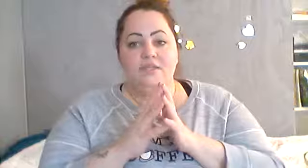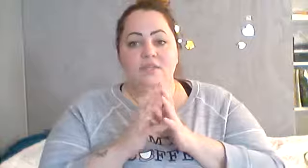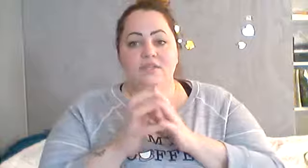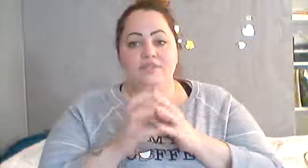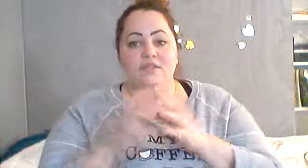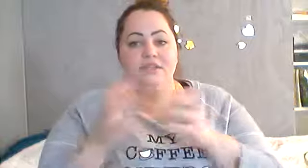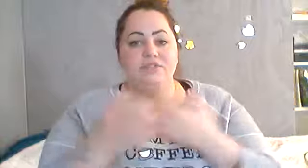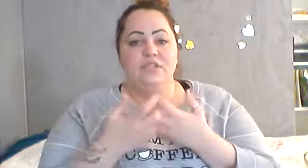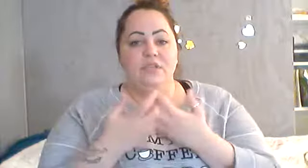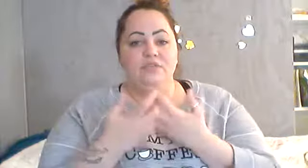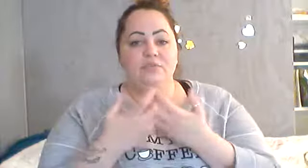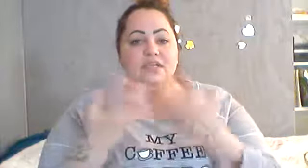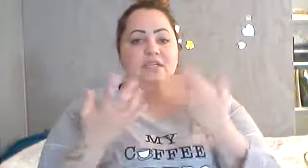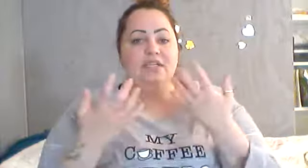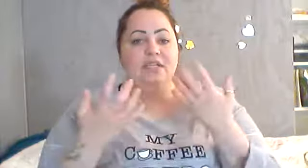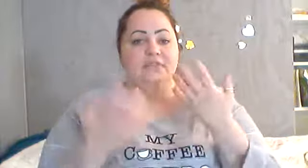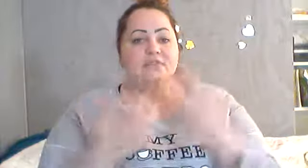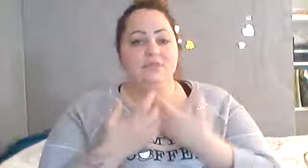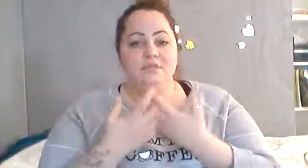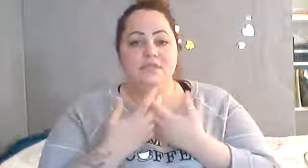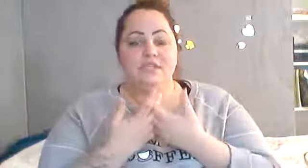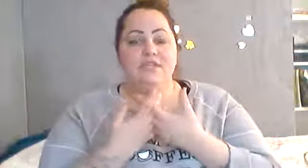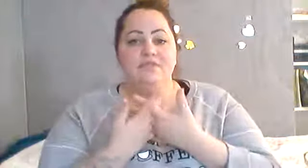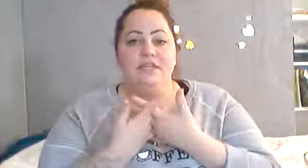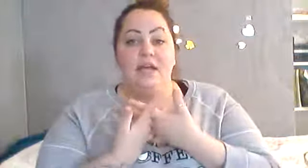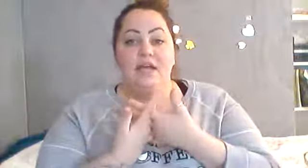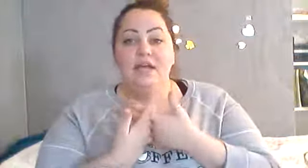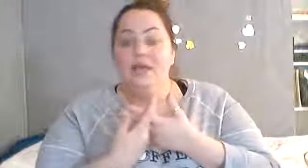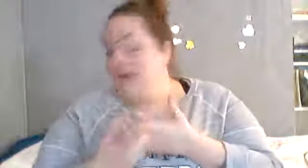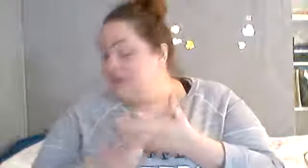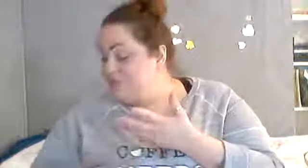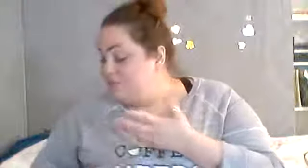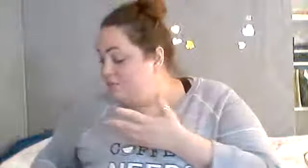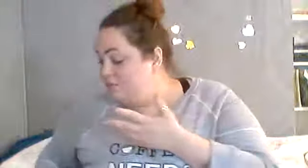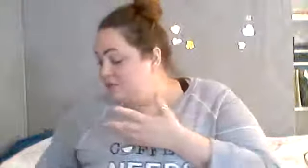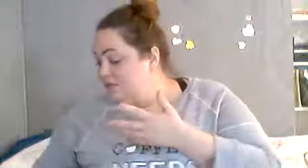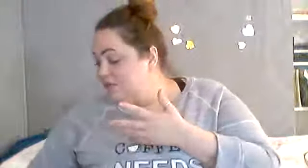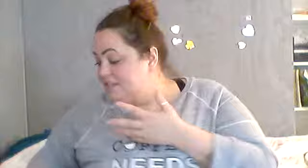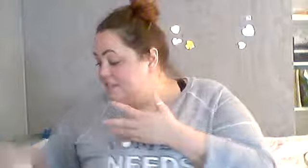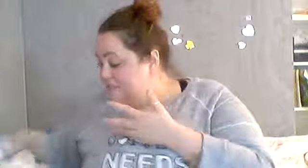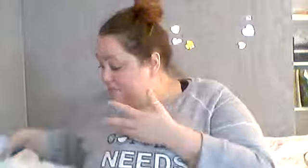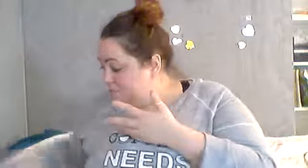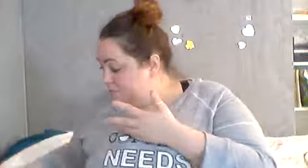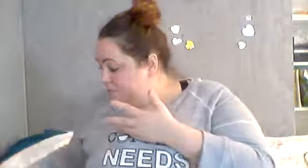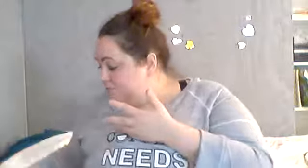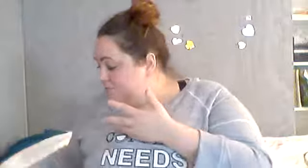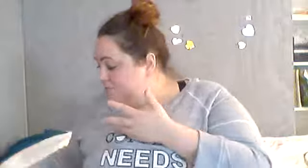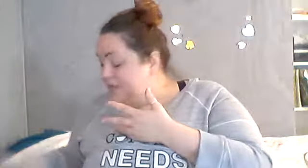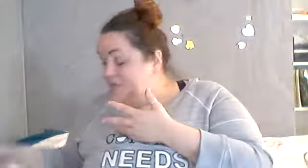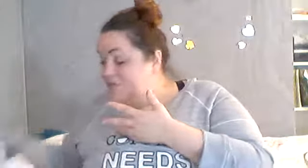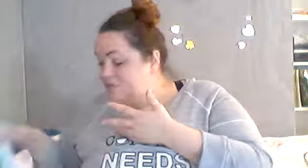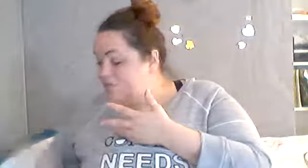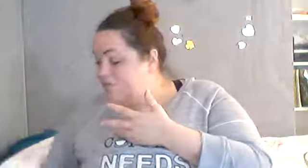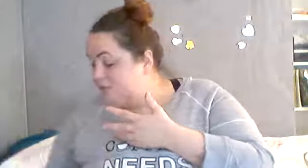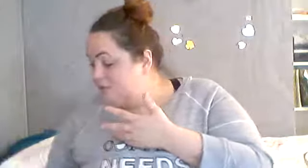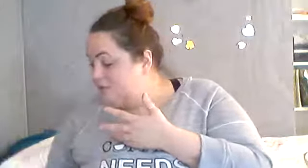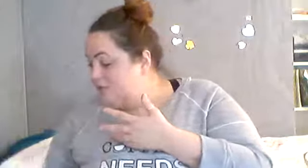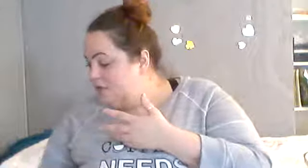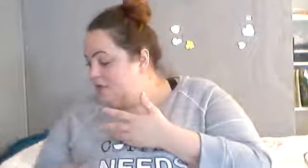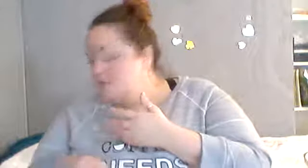ASL1's very introductory and stuff like that. I do hope that you guys can finish the book before the end of the school year. So